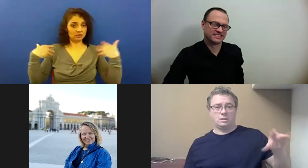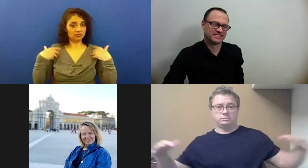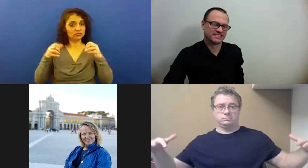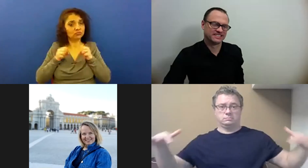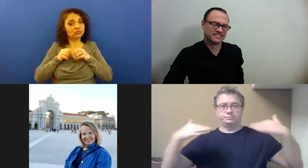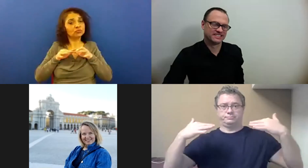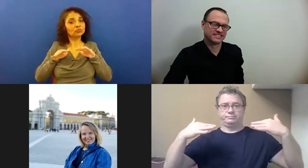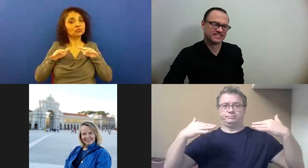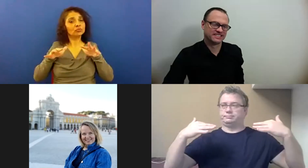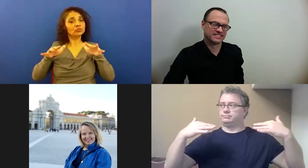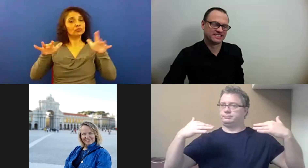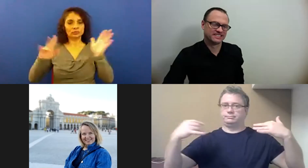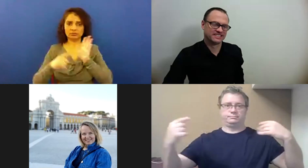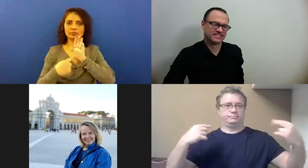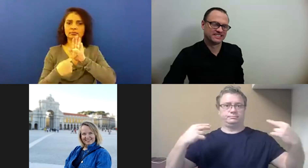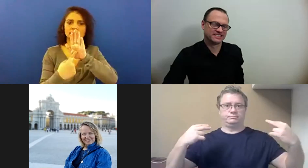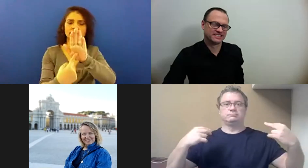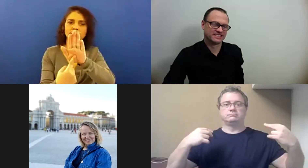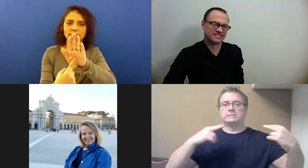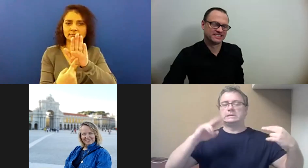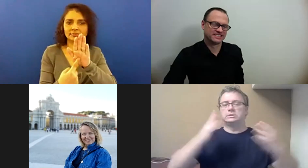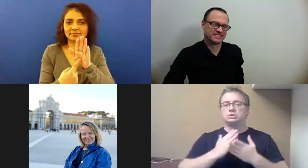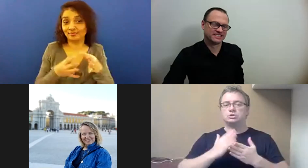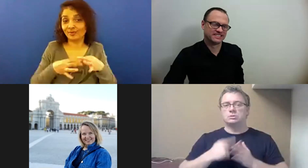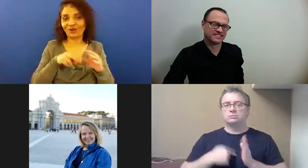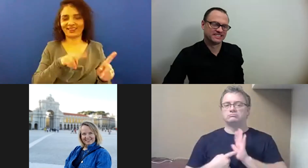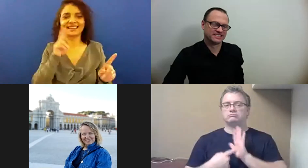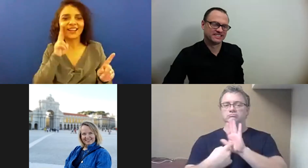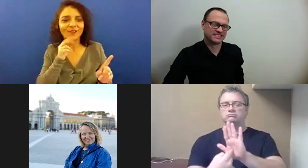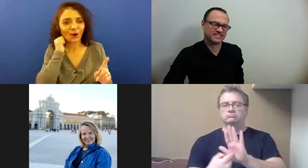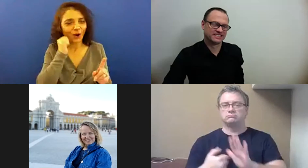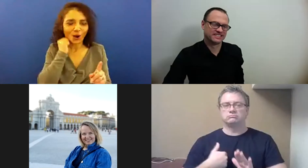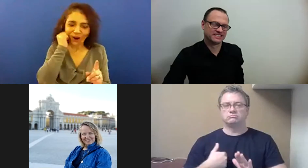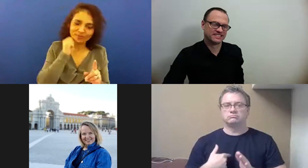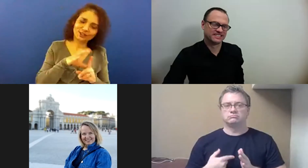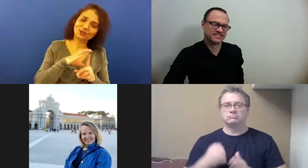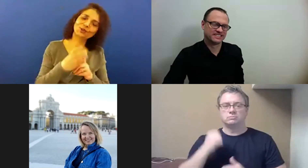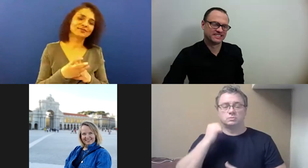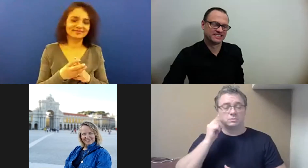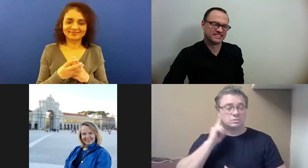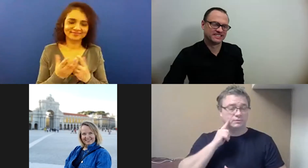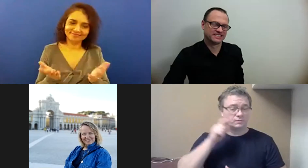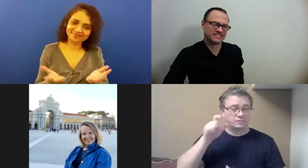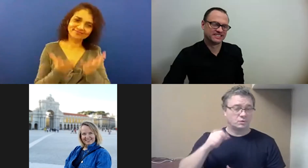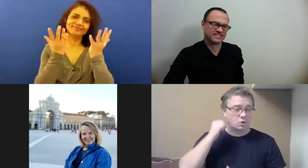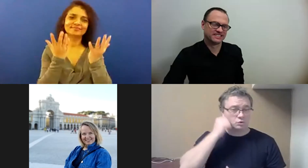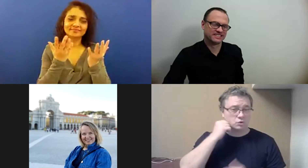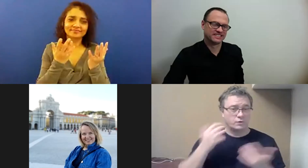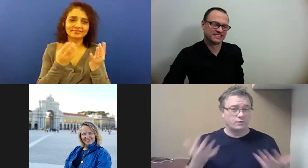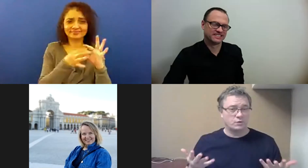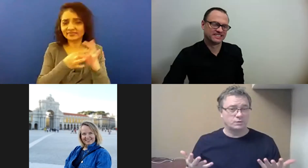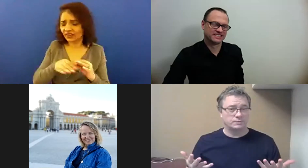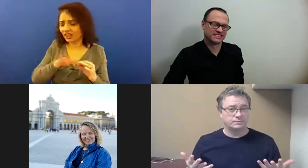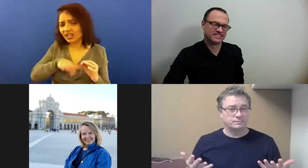the EUD and my Hearing Roma Network, I hope to be a role model for deaf